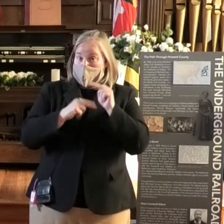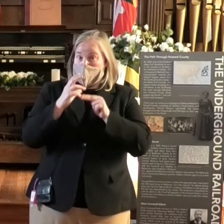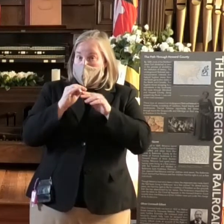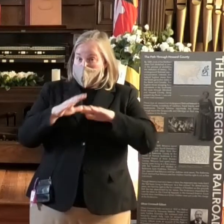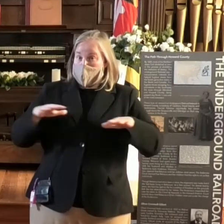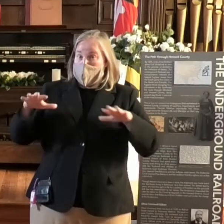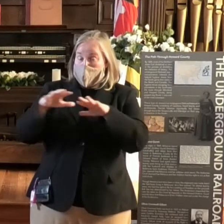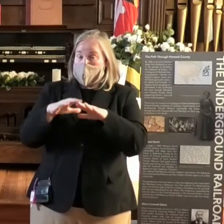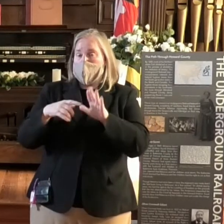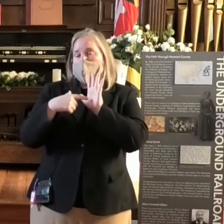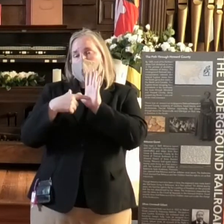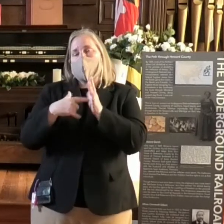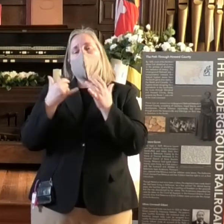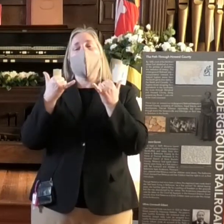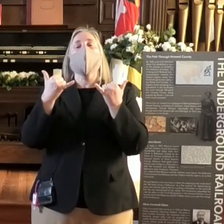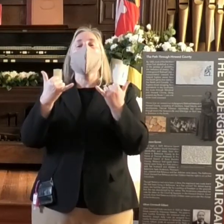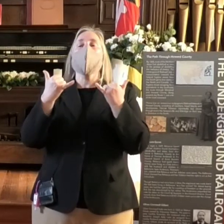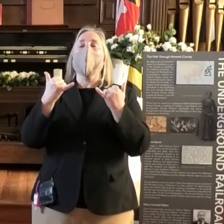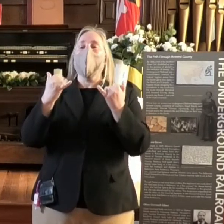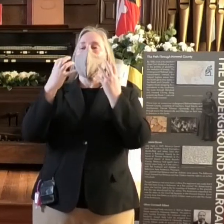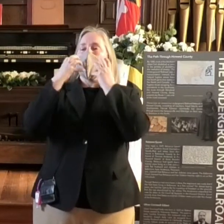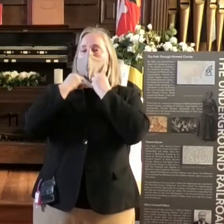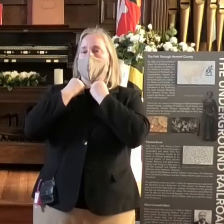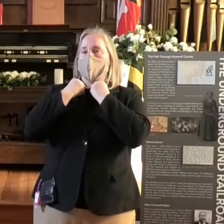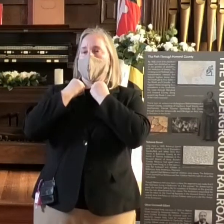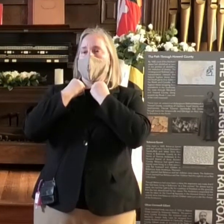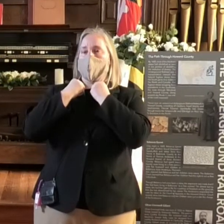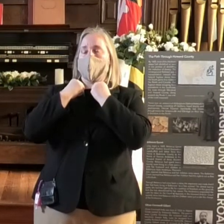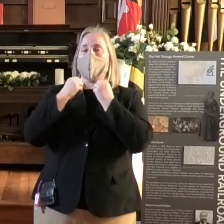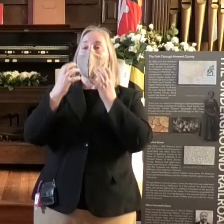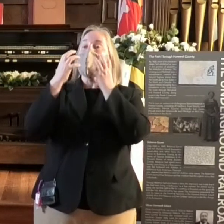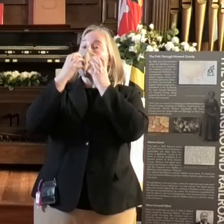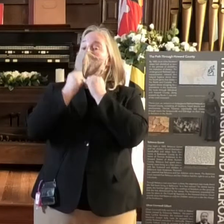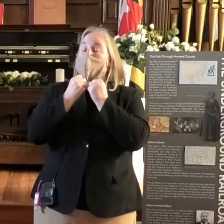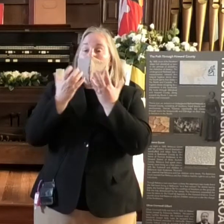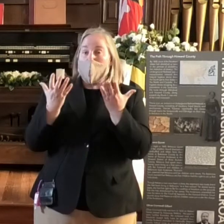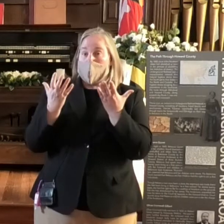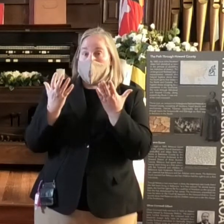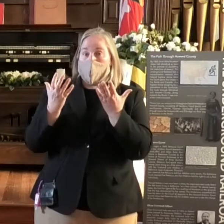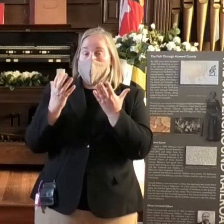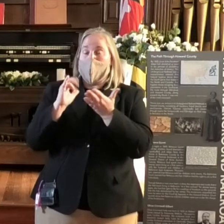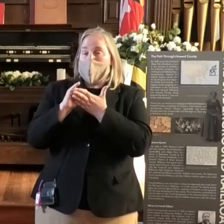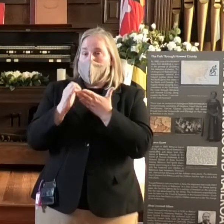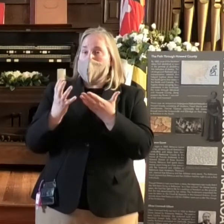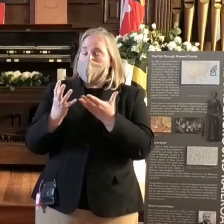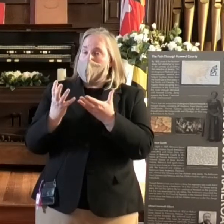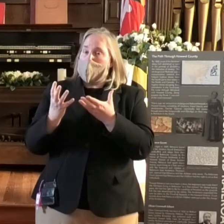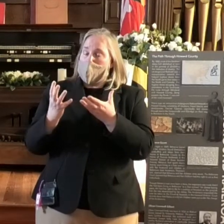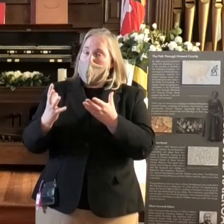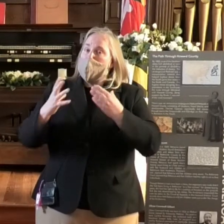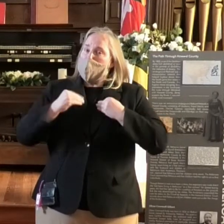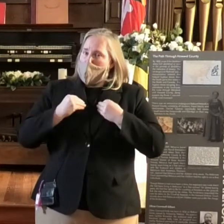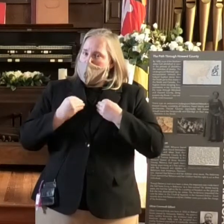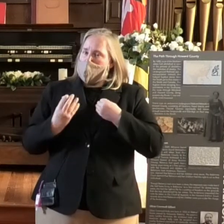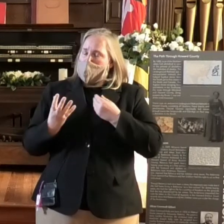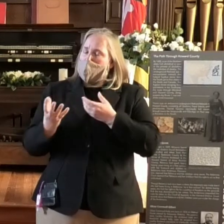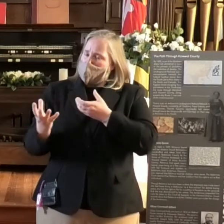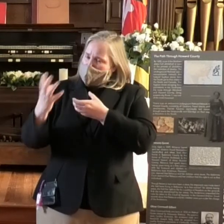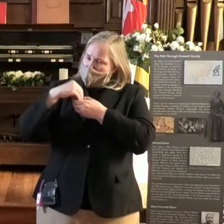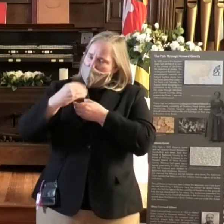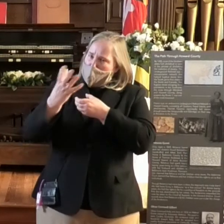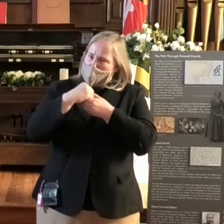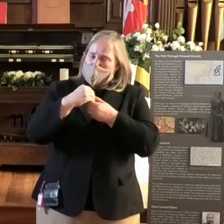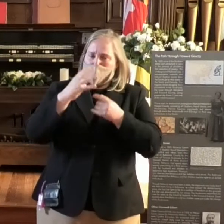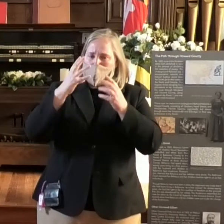reflect today's values. Values that embrace diversity,